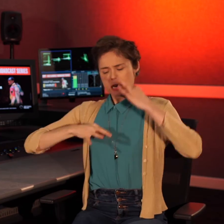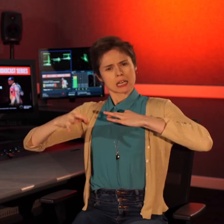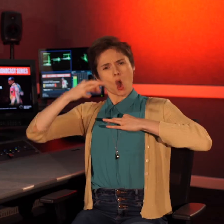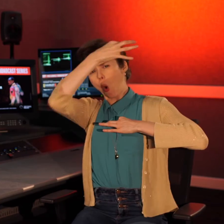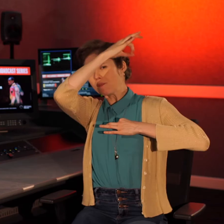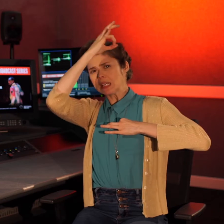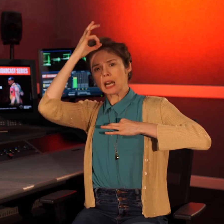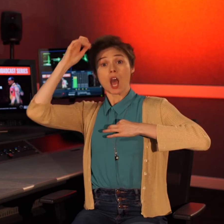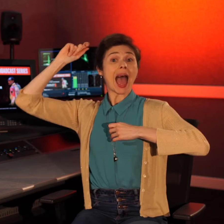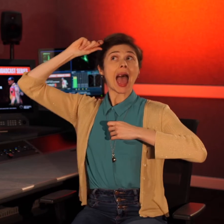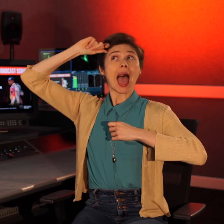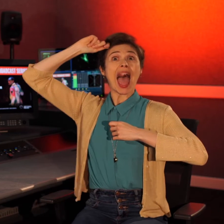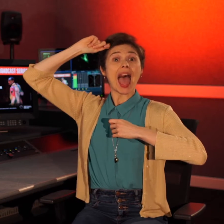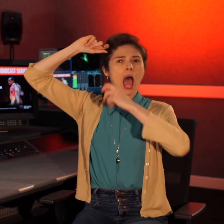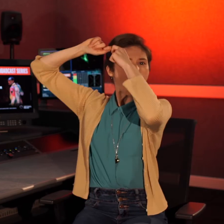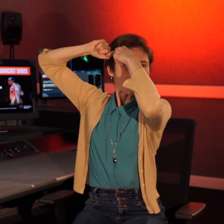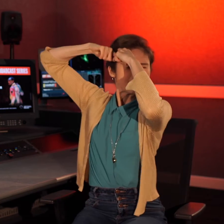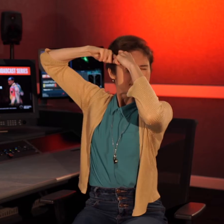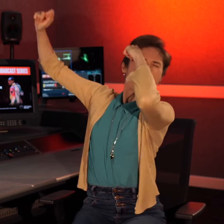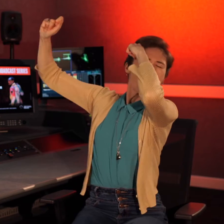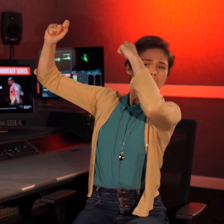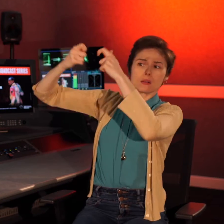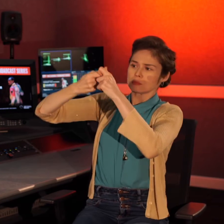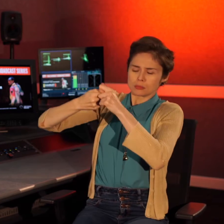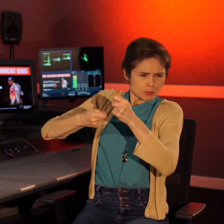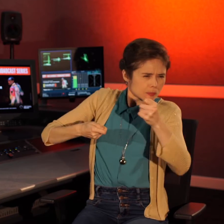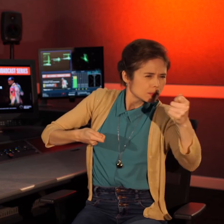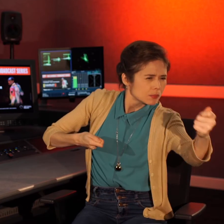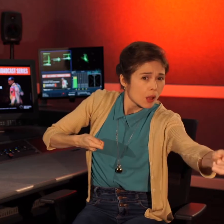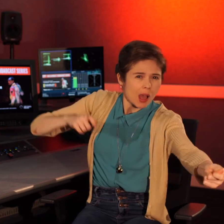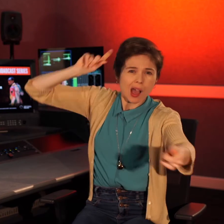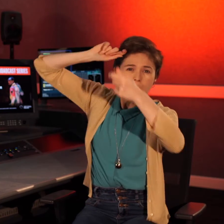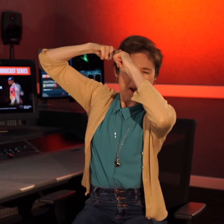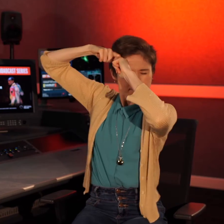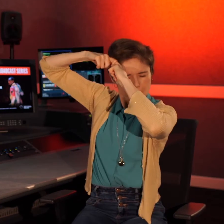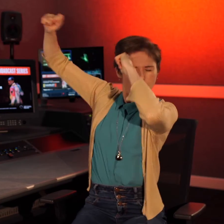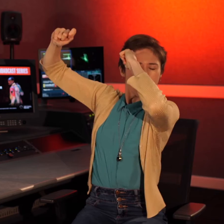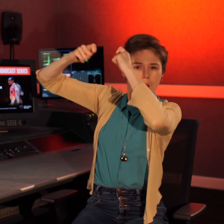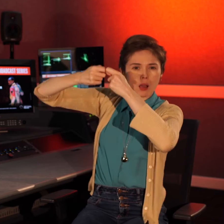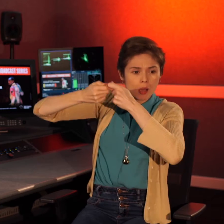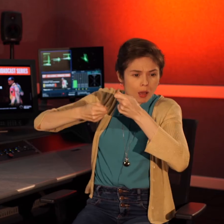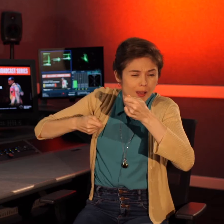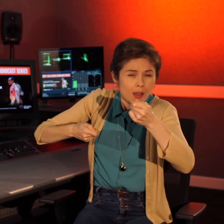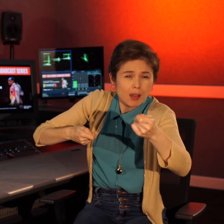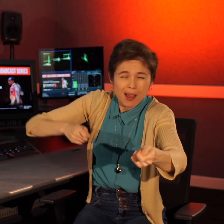playing Ophelia pulls out her hair, handling it like a flower, and giving it to those around